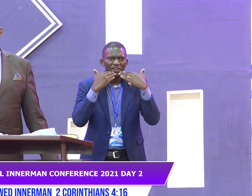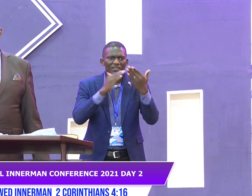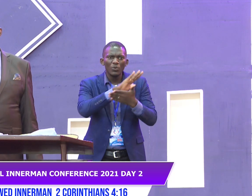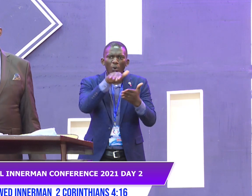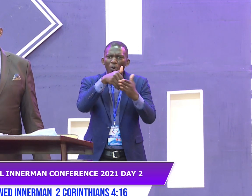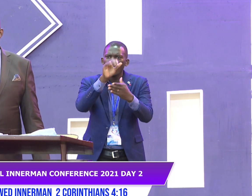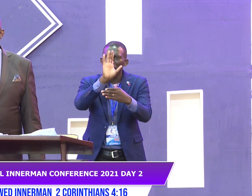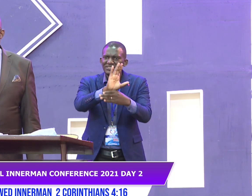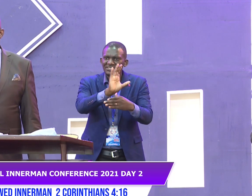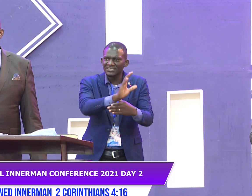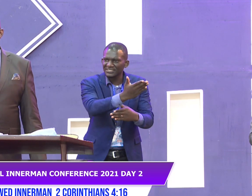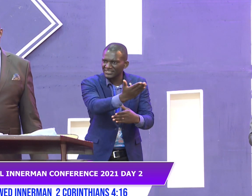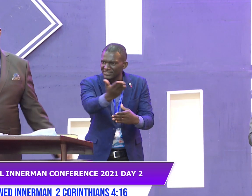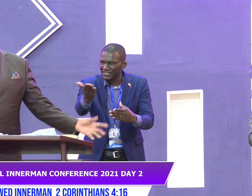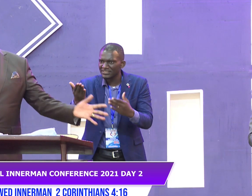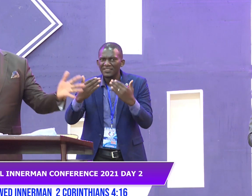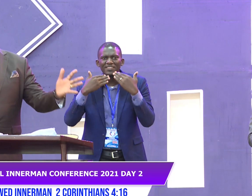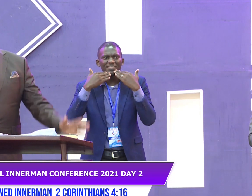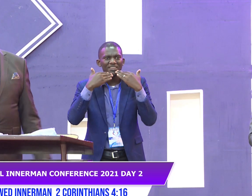also want to thank the entire church.